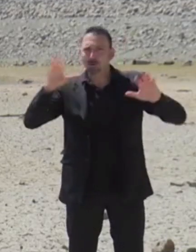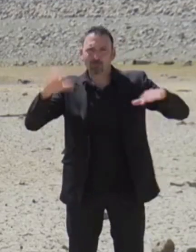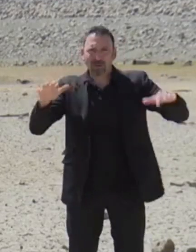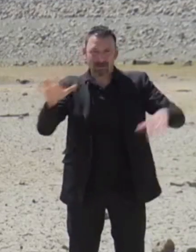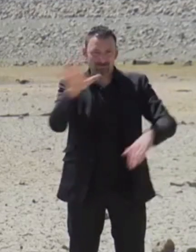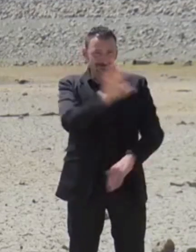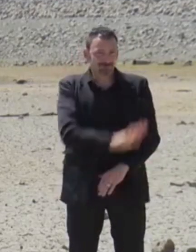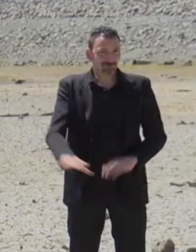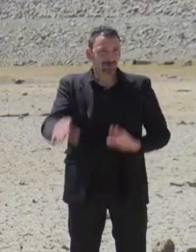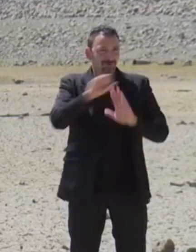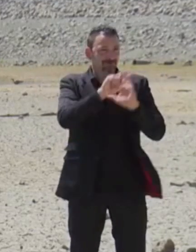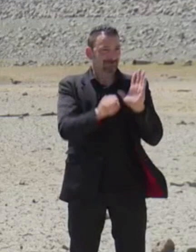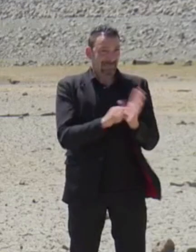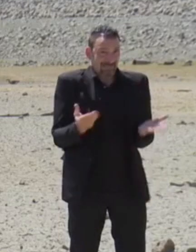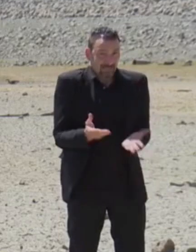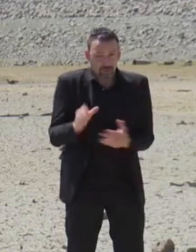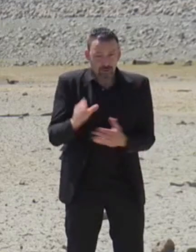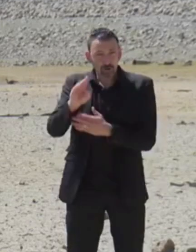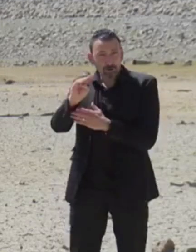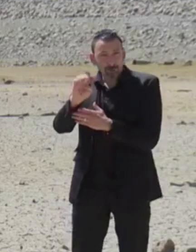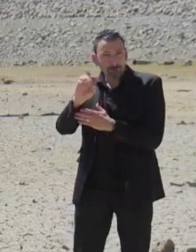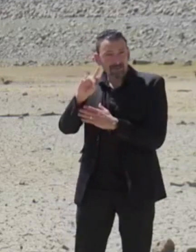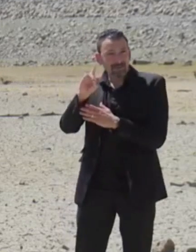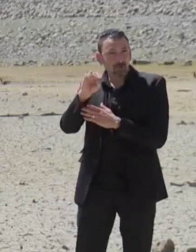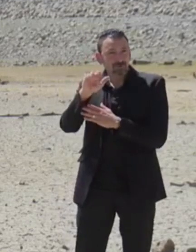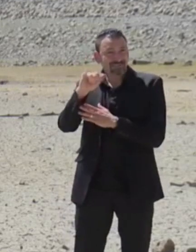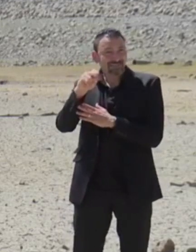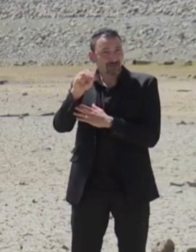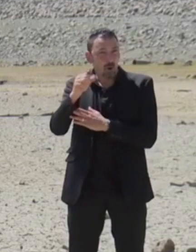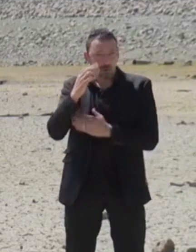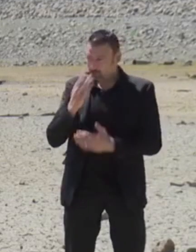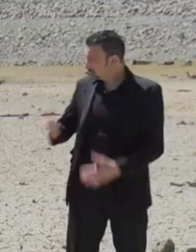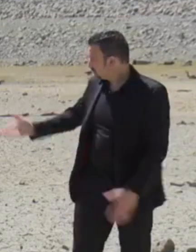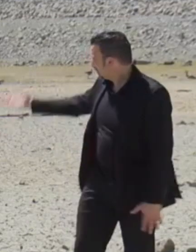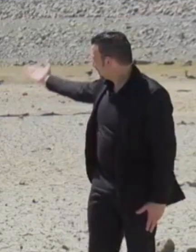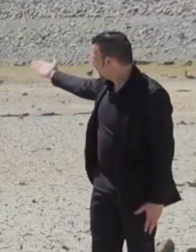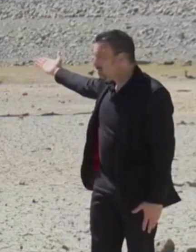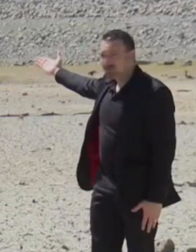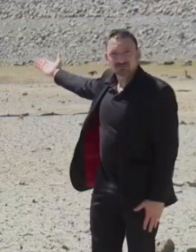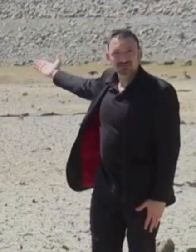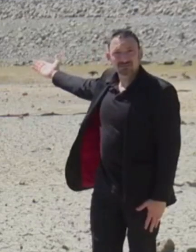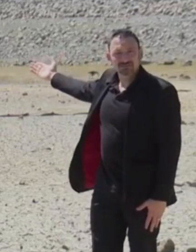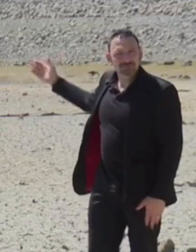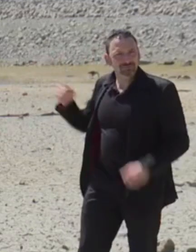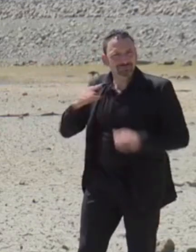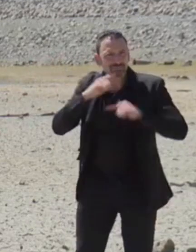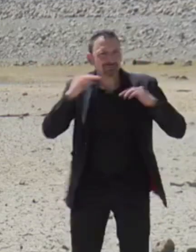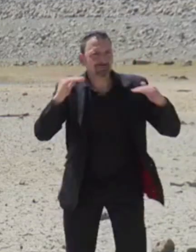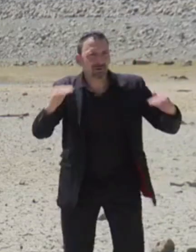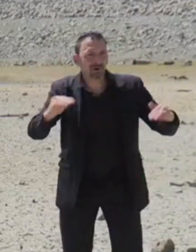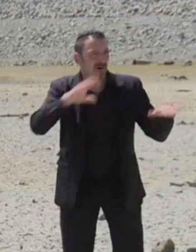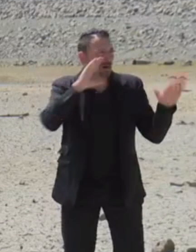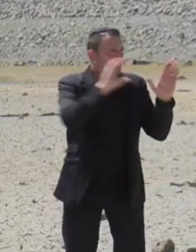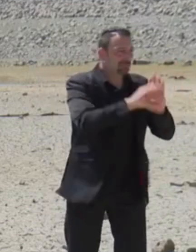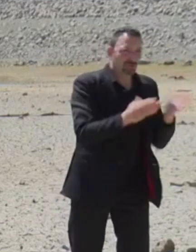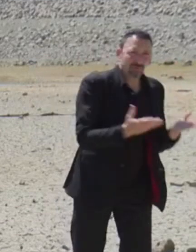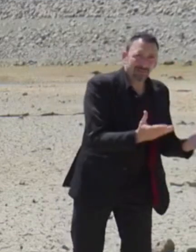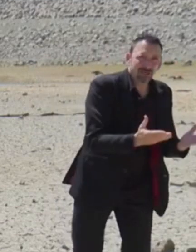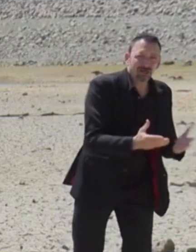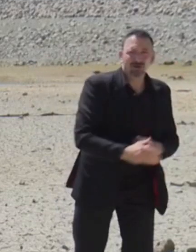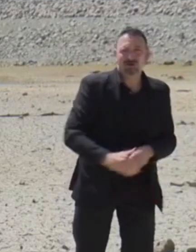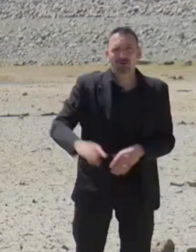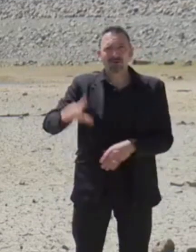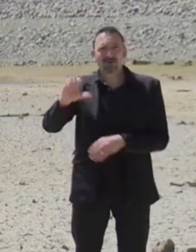In Mendocino, behind me, you can see what this looks like. The pictures of Lake Mendocino, Lake Pillsbury, and